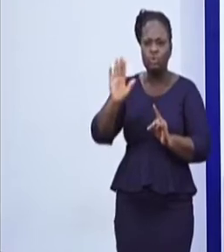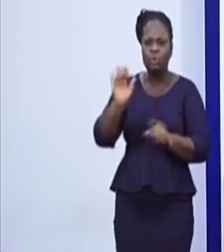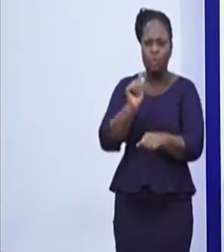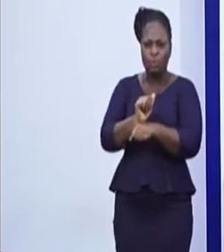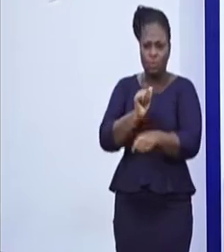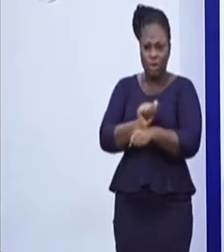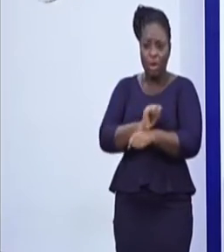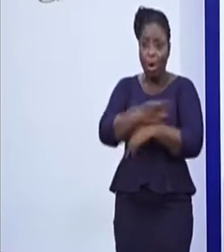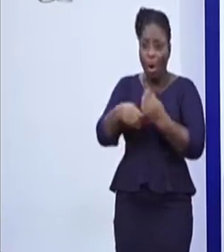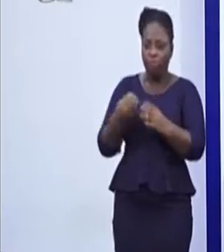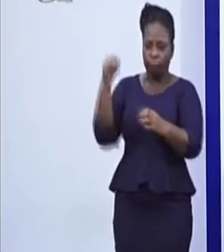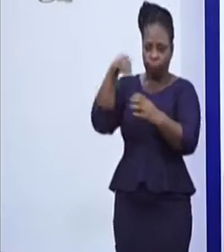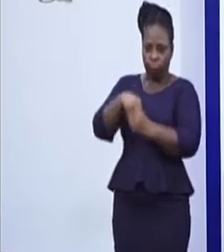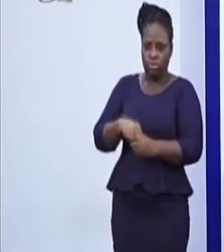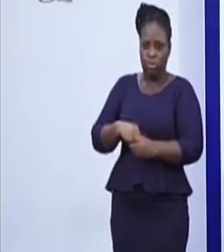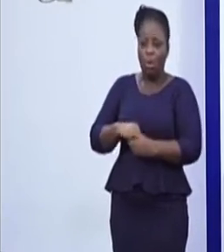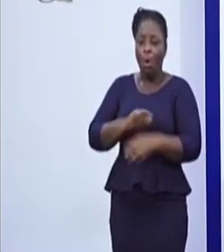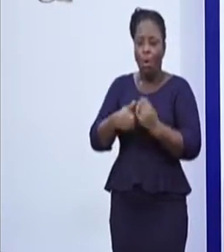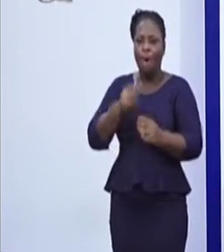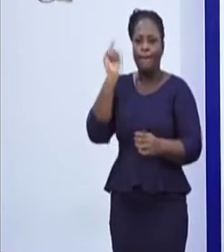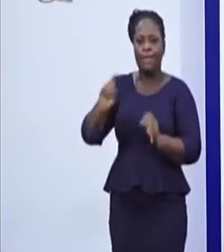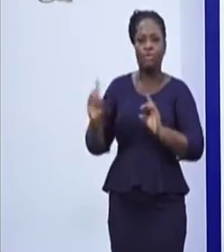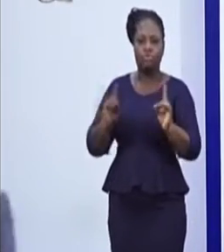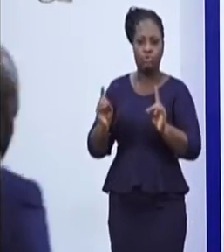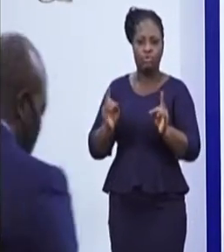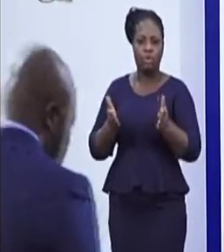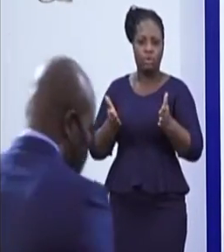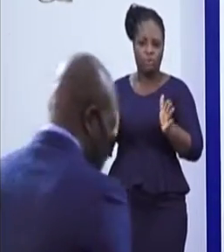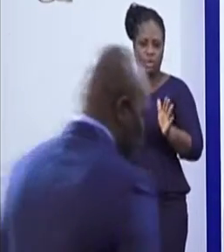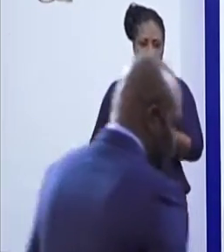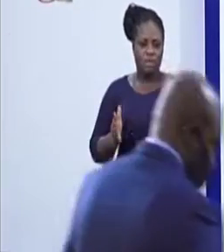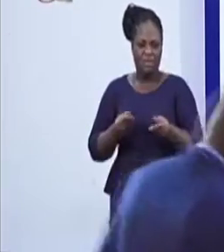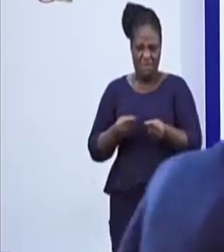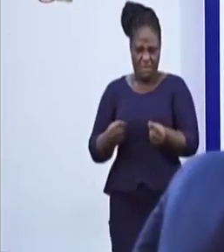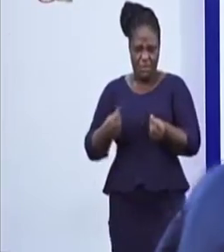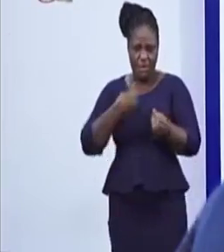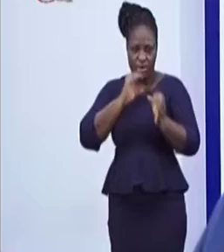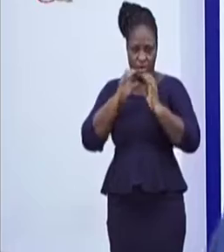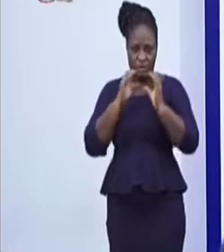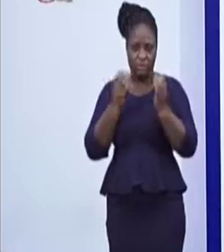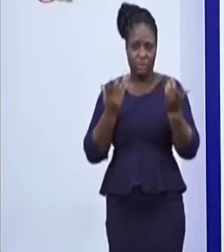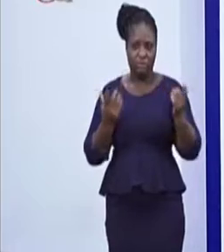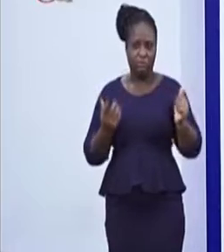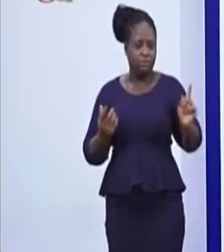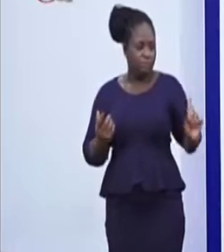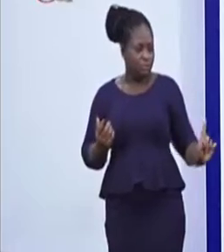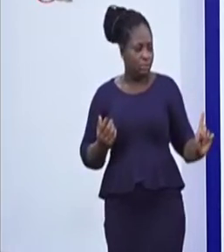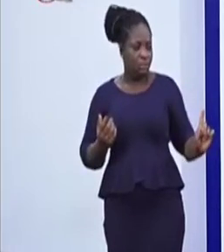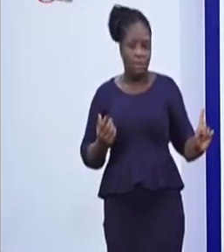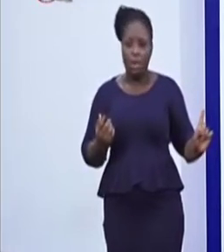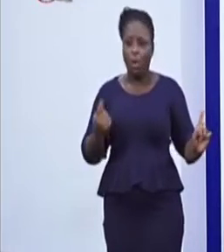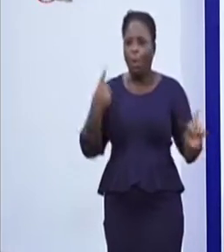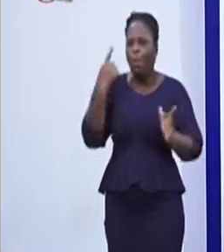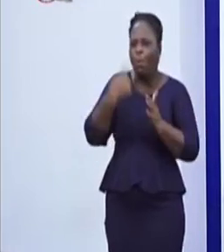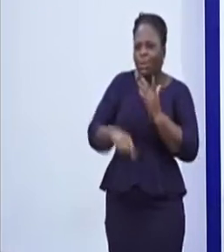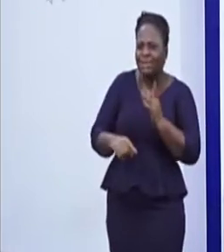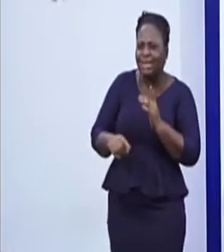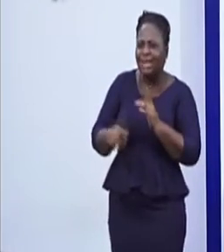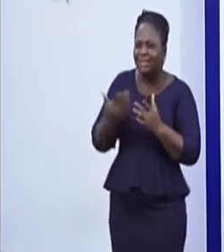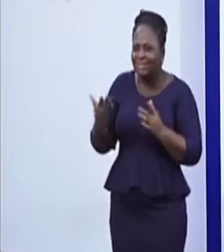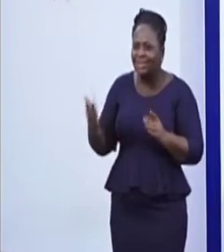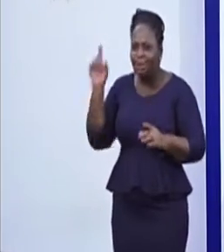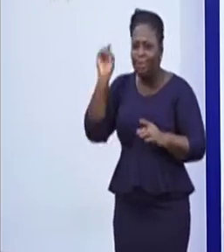all involved, so we all have to do our part. And I'll give a few communication tips to the media. So what are the do's